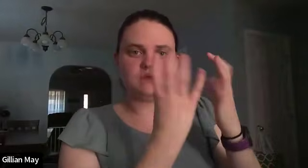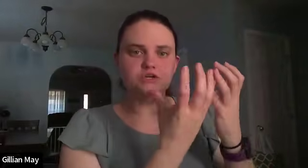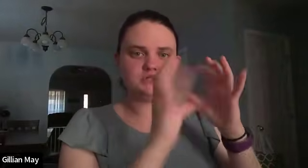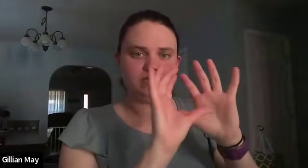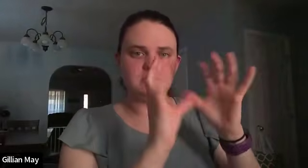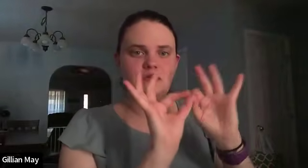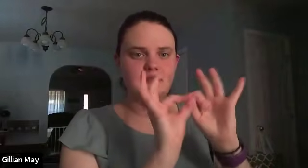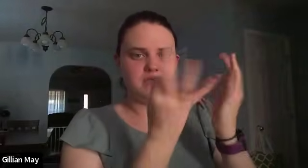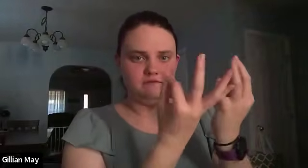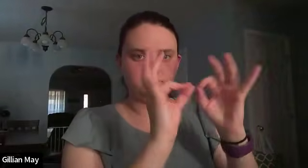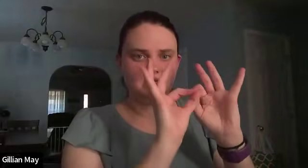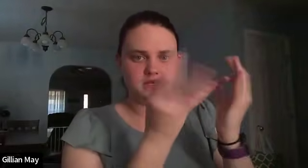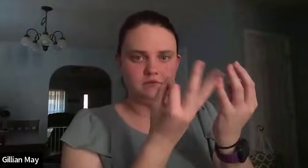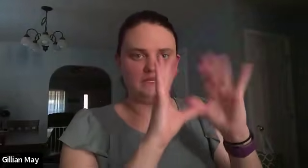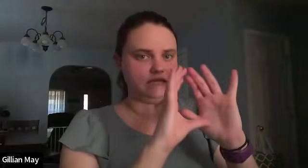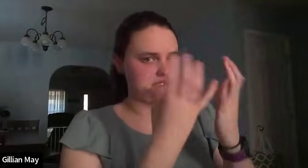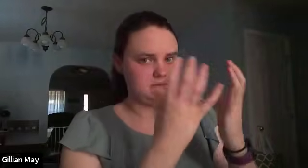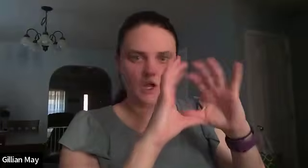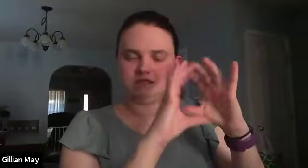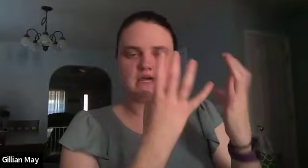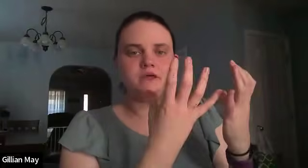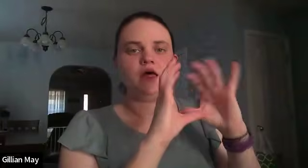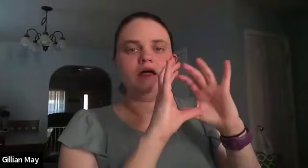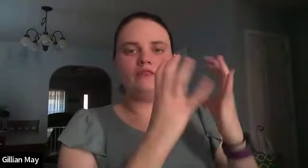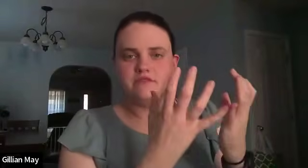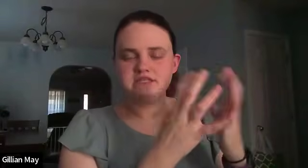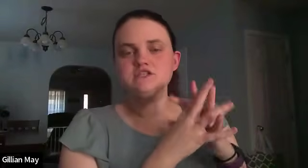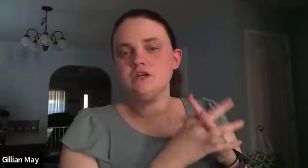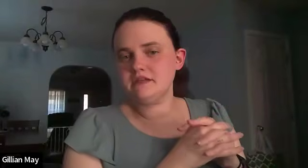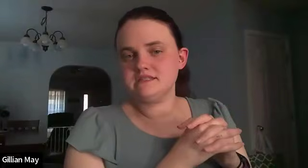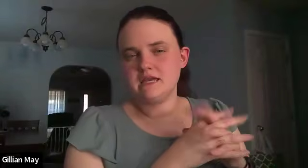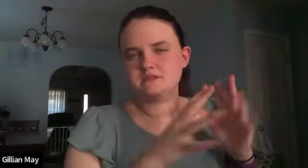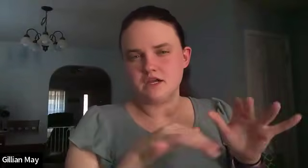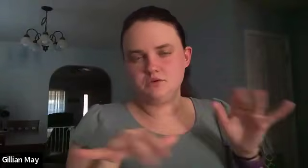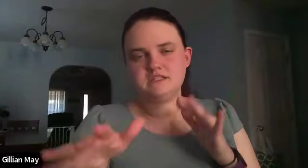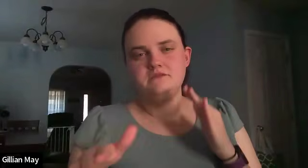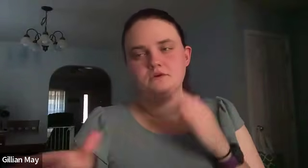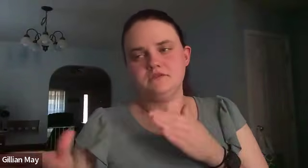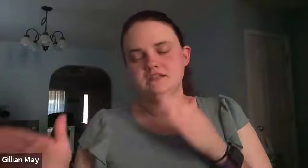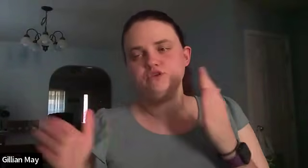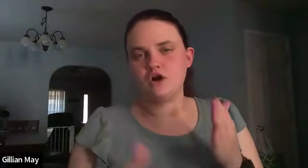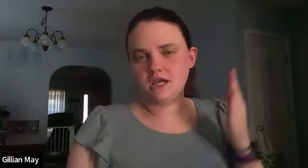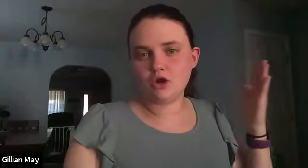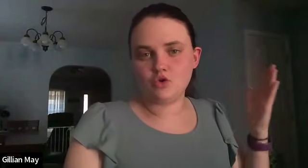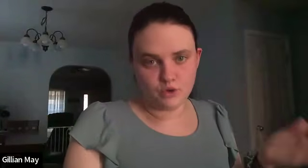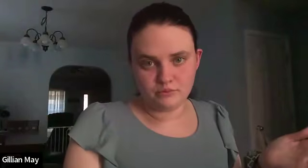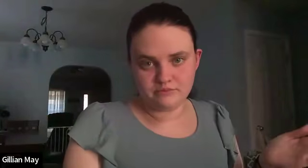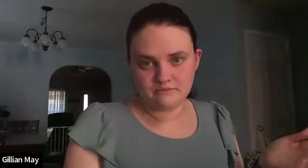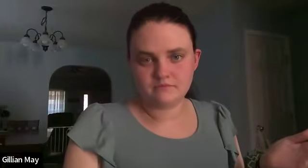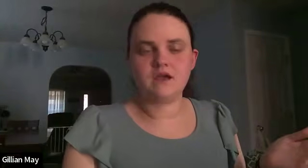that we're doing here, that F right here, but it's that same concept. This is going to be the same sign you will see for things when talking about a group.